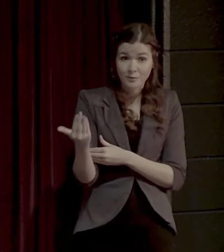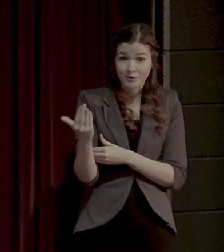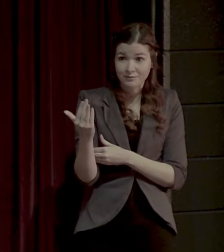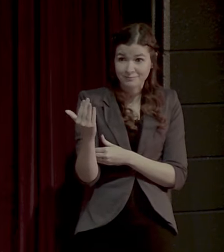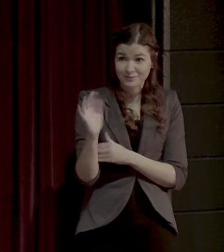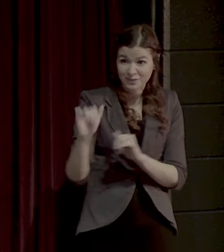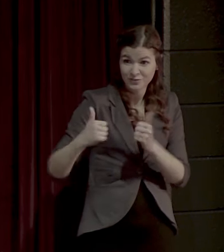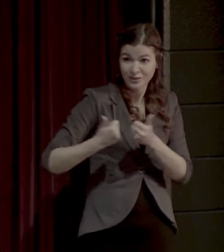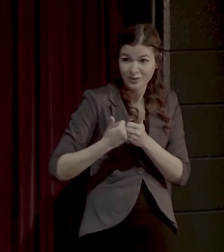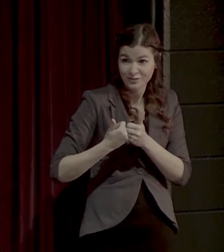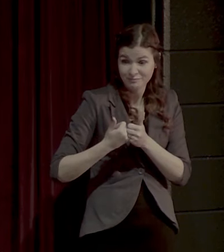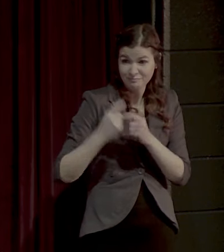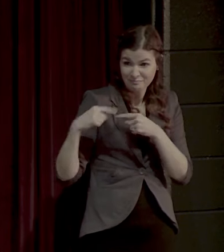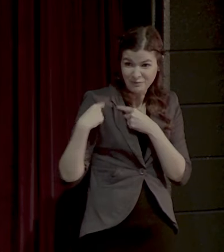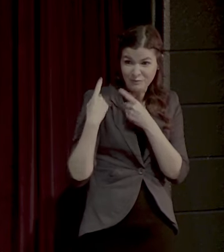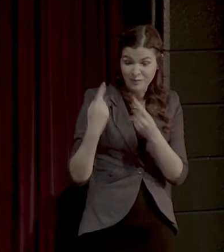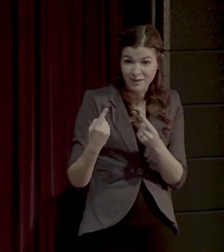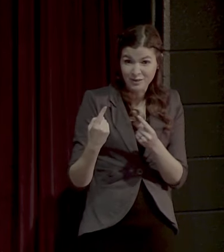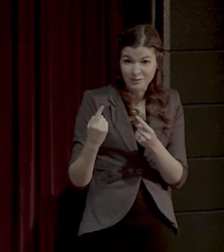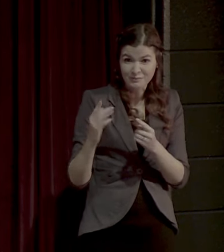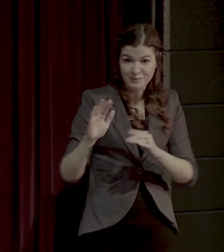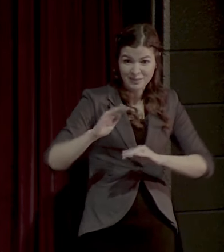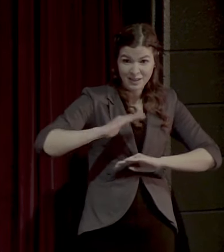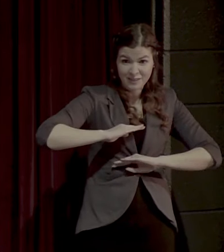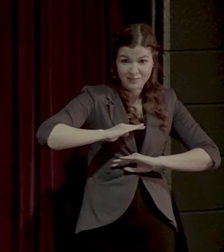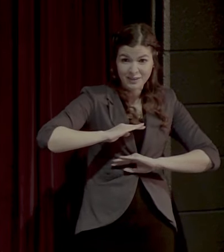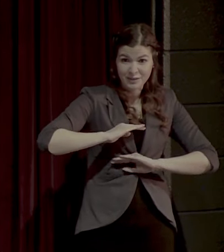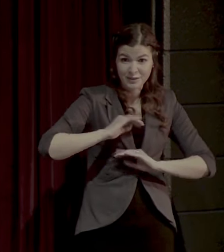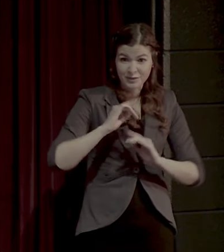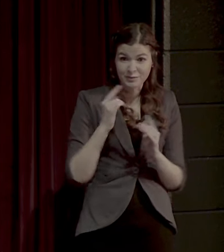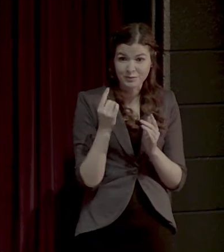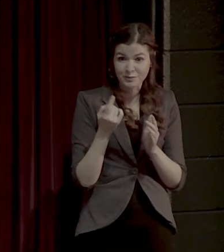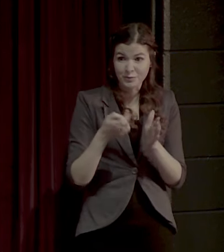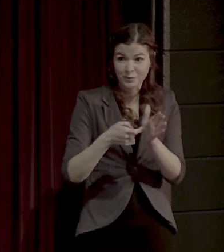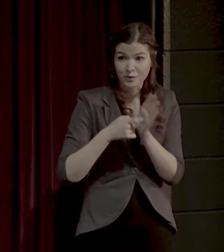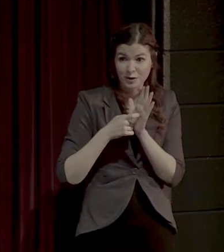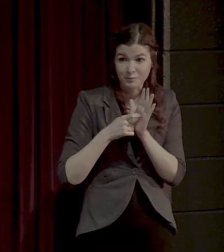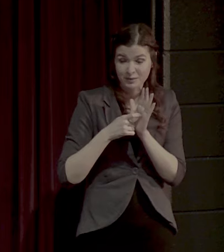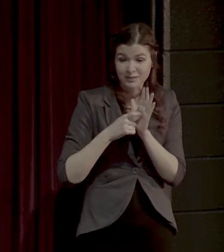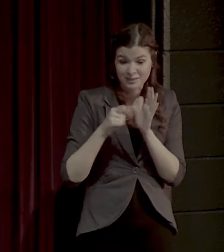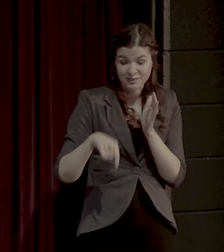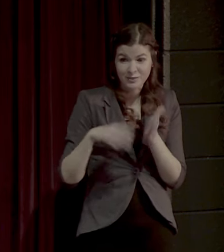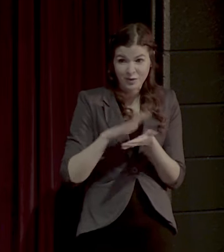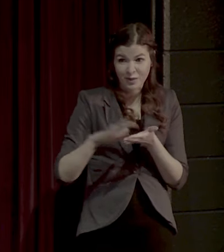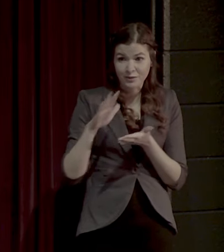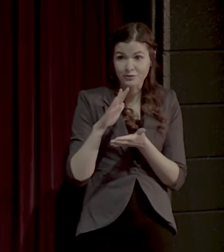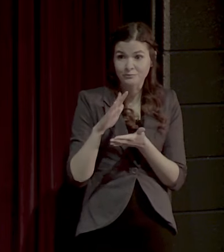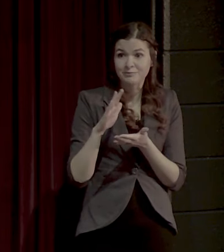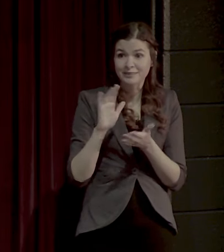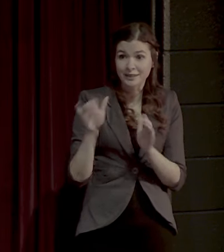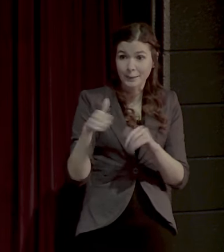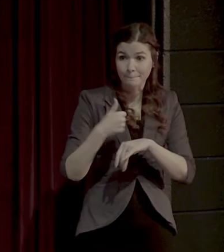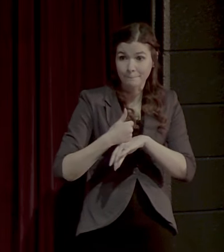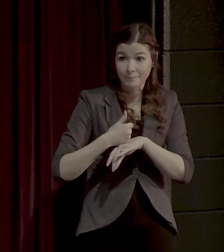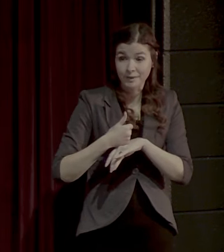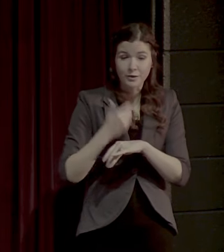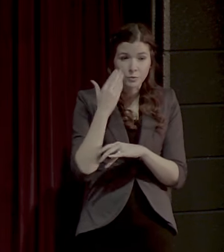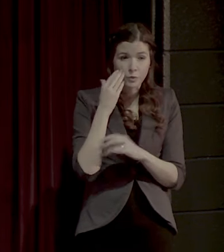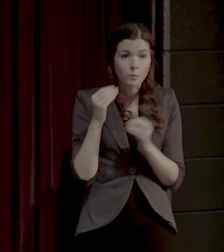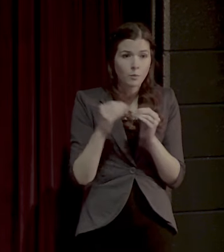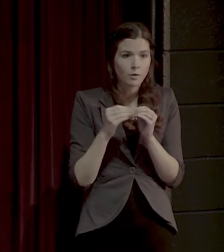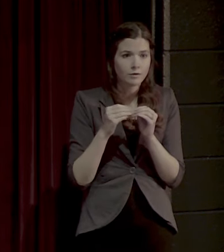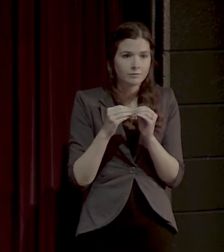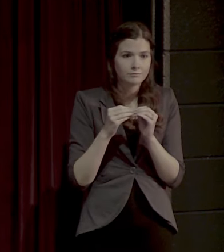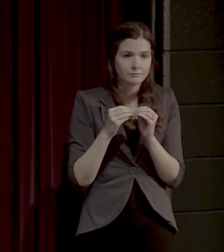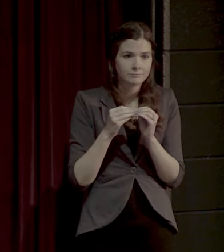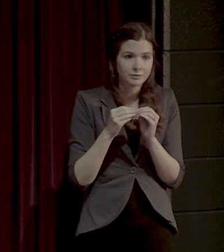you so far. You've satisfied the requirements this college has set for you, and I know that many of you have taken additional steps